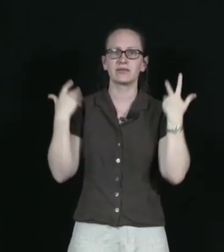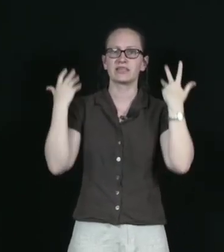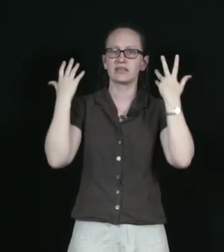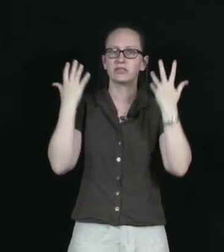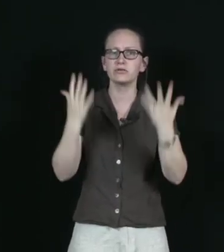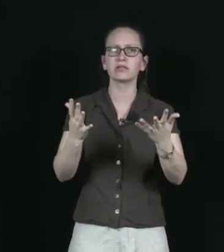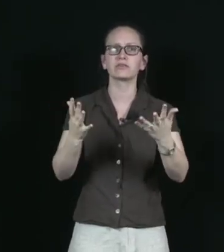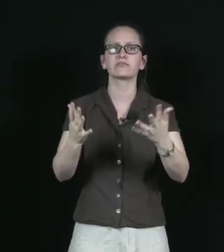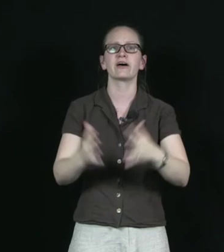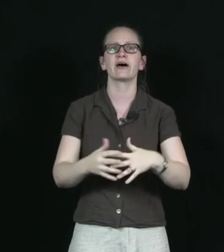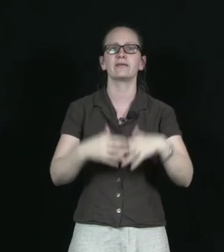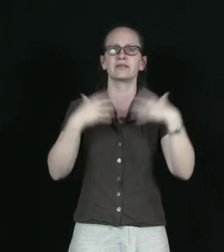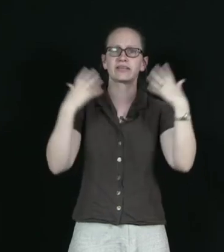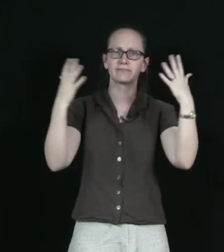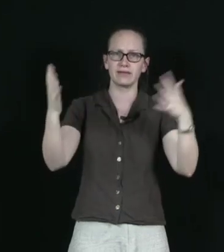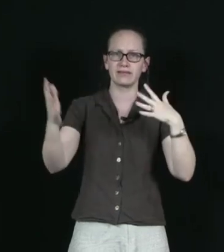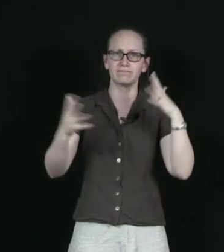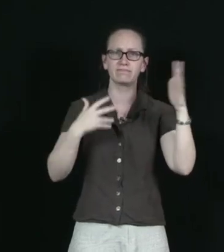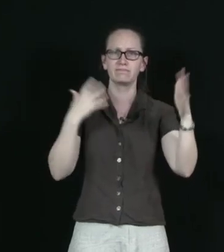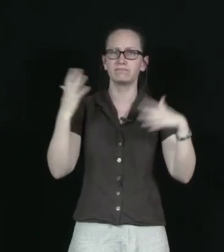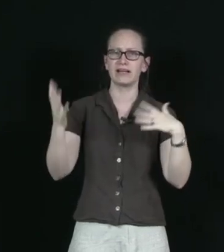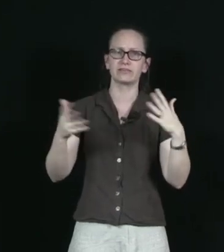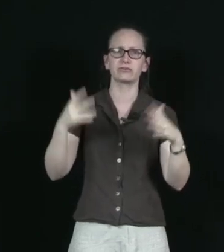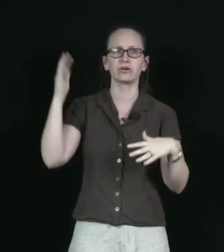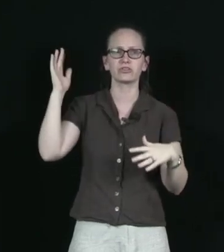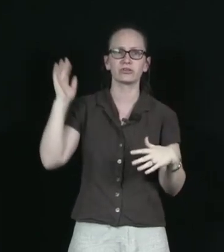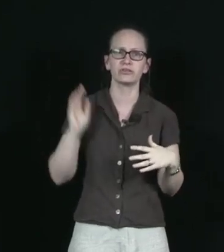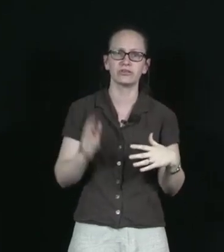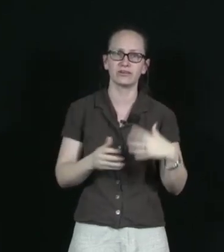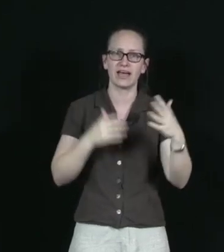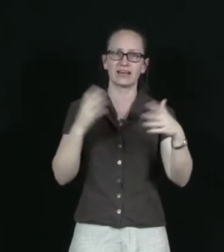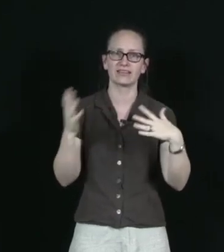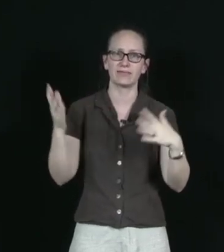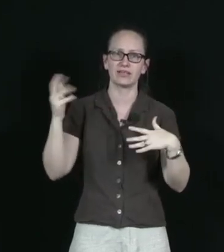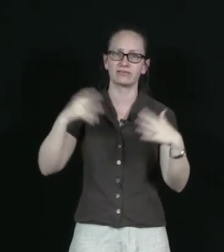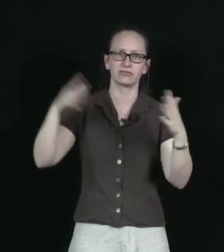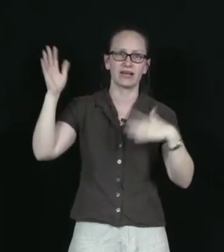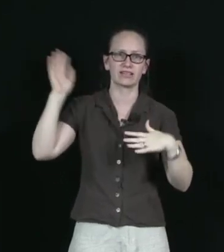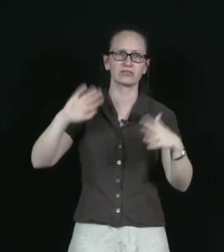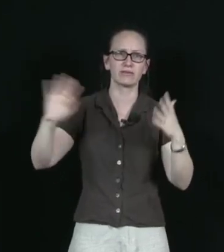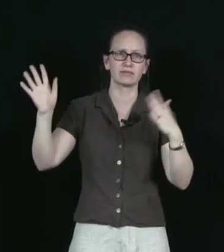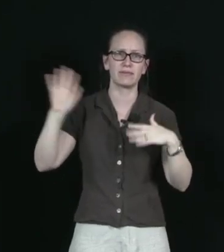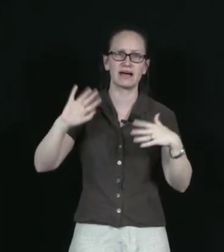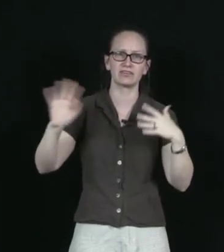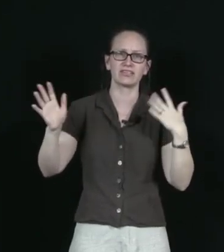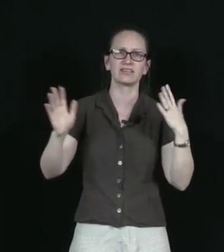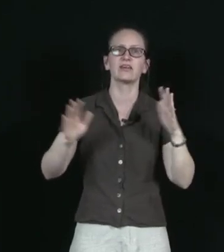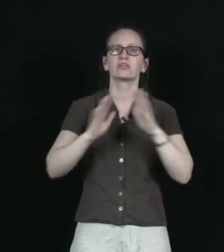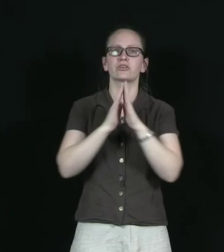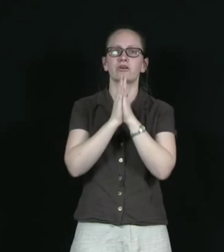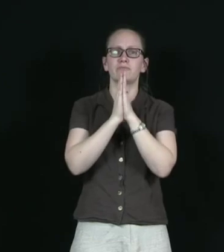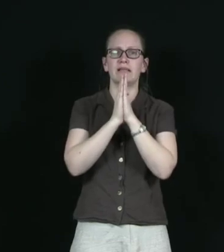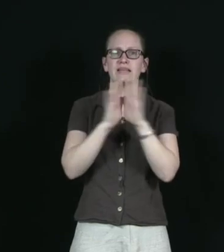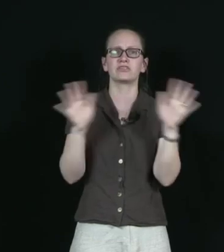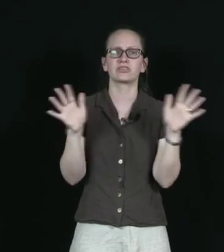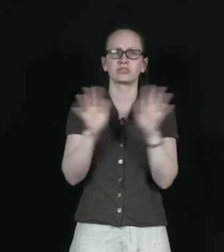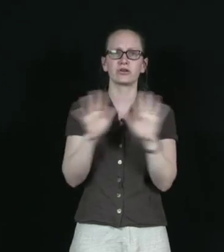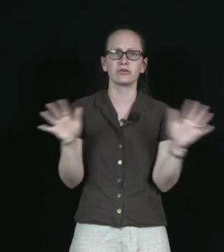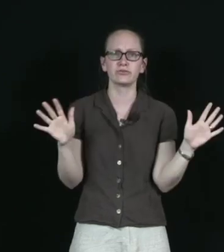it takes you a lot of time, you get a big red cross on your academic transcript about it. So please just don't do